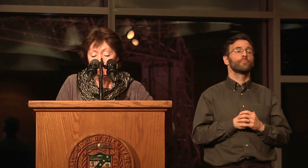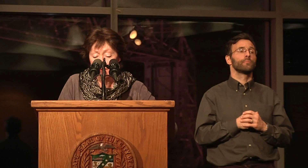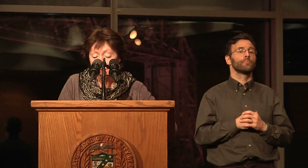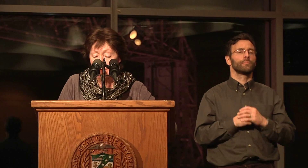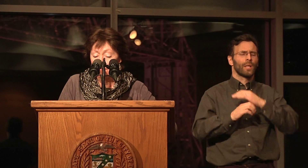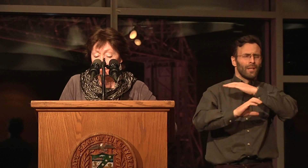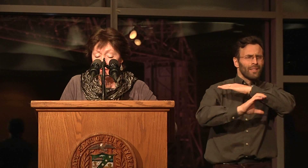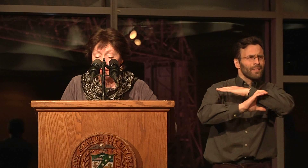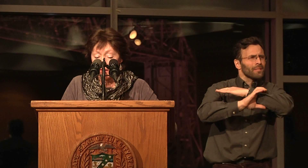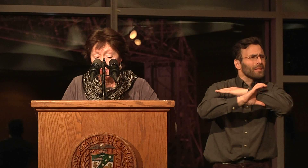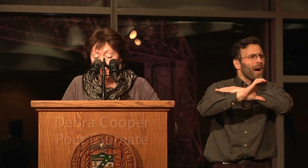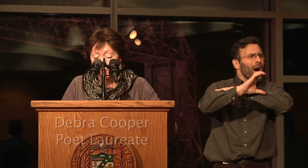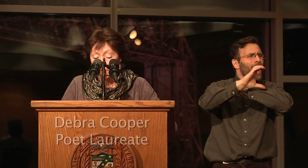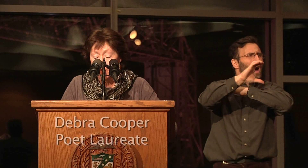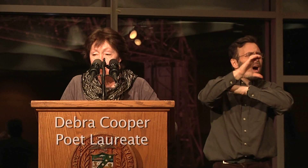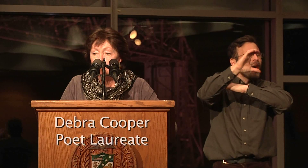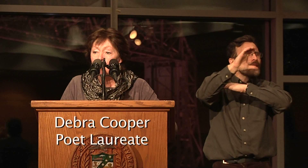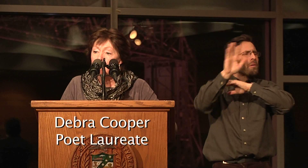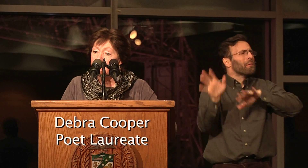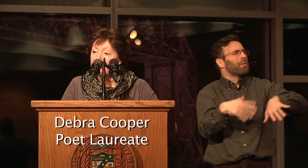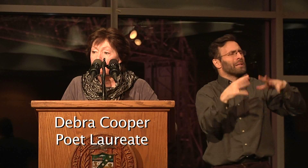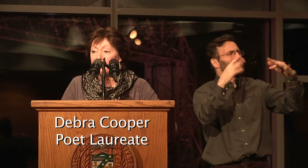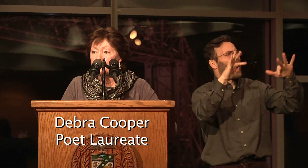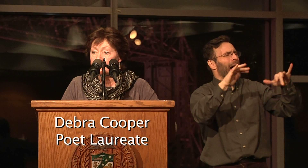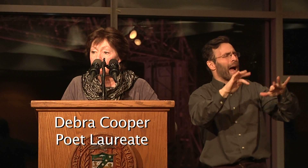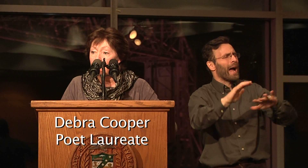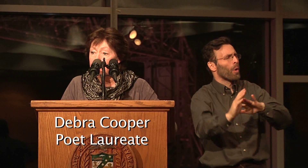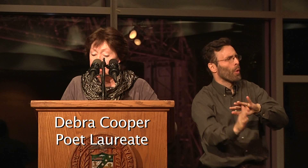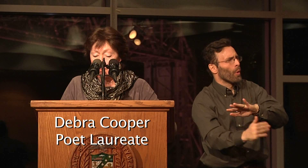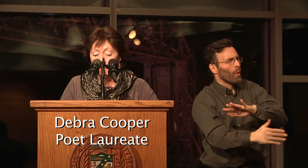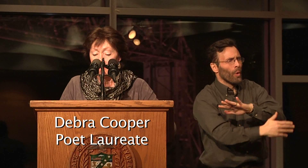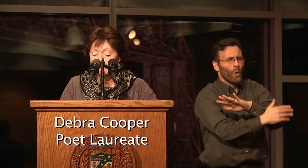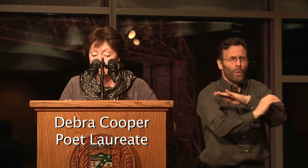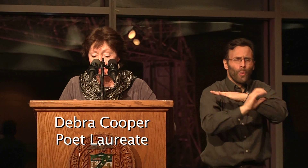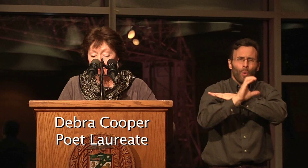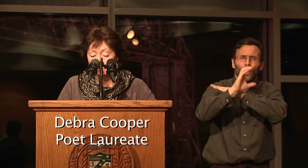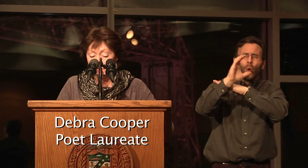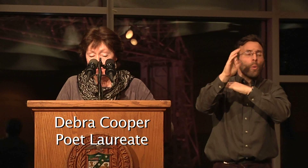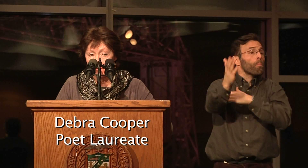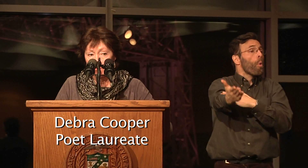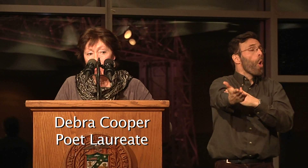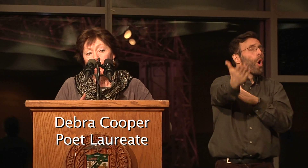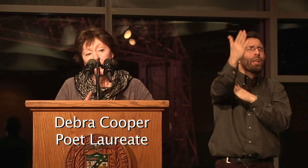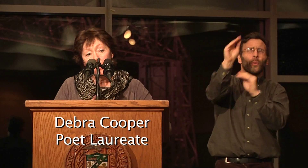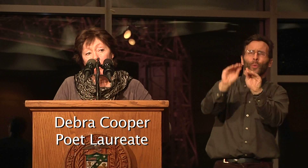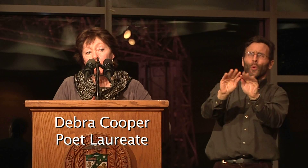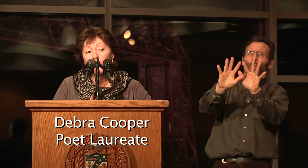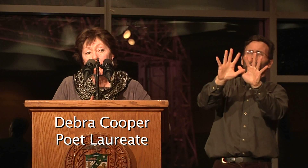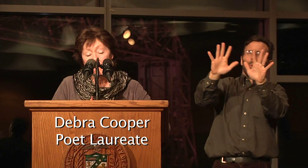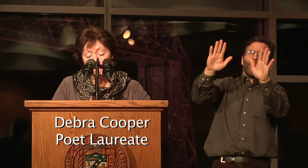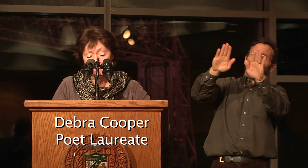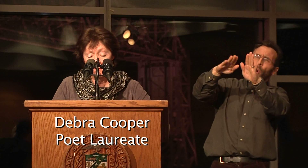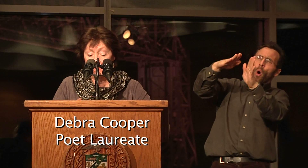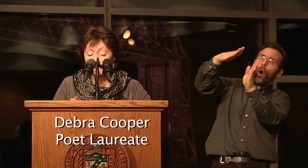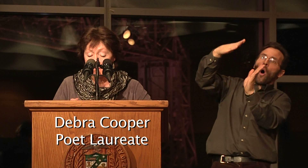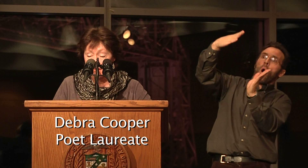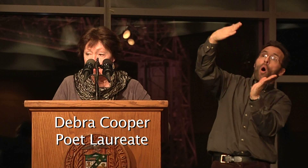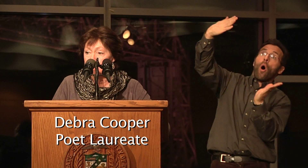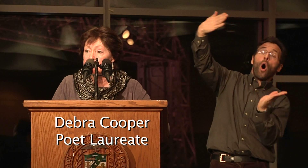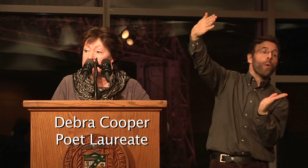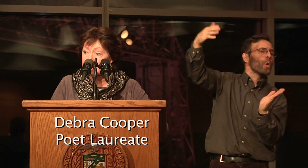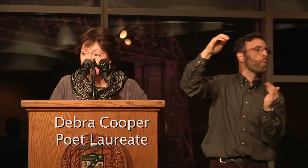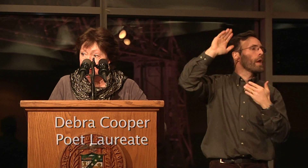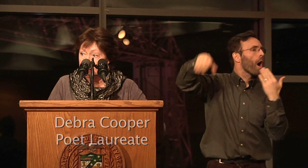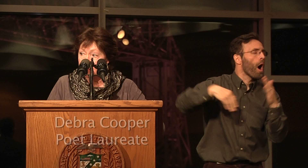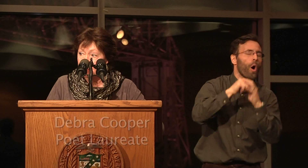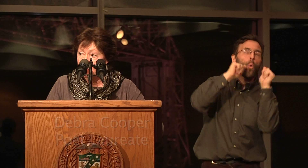Dawn shrugs off the night. Morning opens wide upon its hinges. We all wake to the